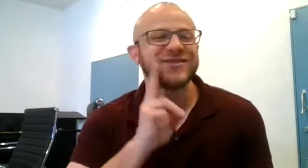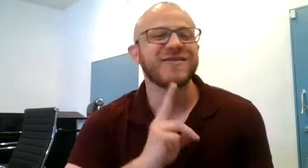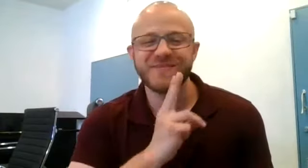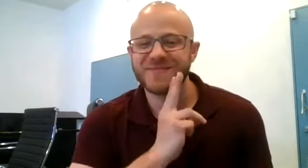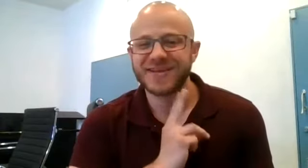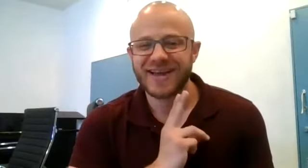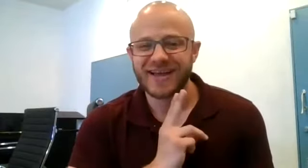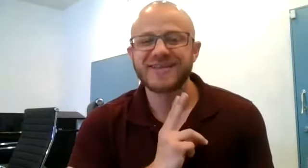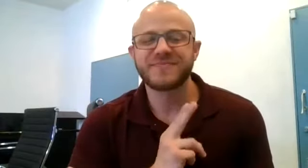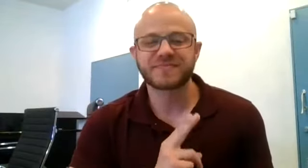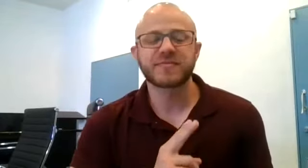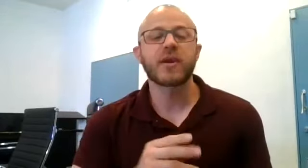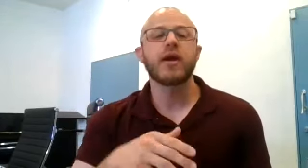Twins, Gemini.